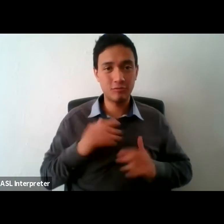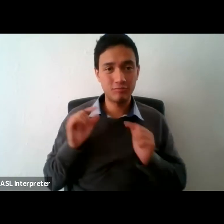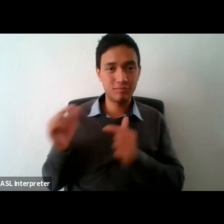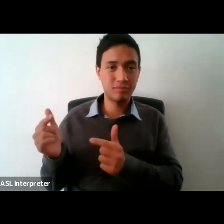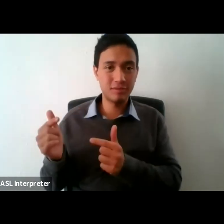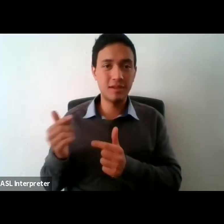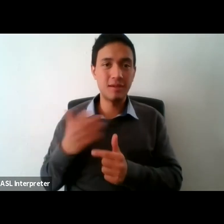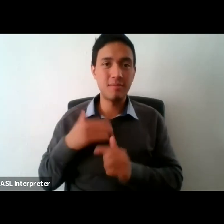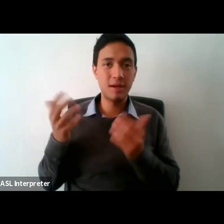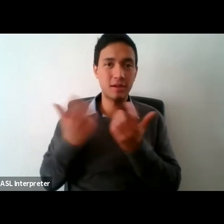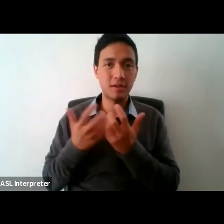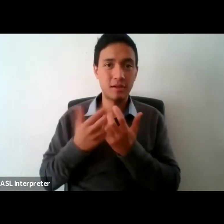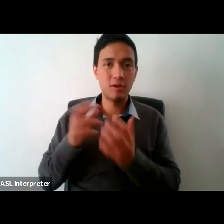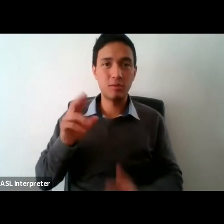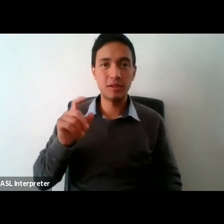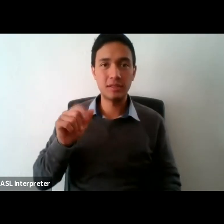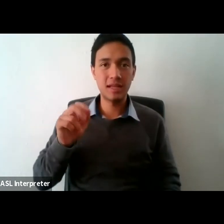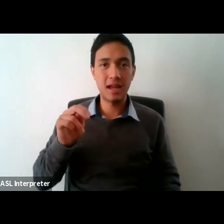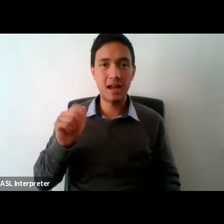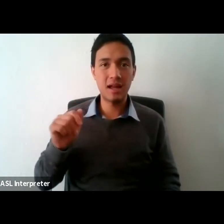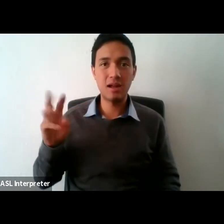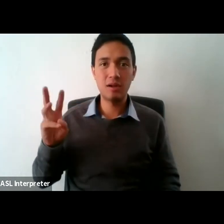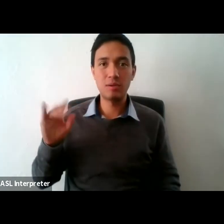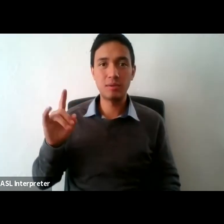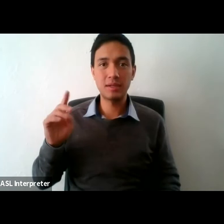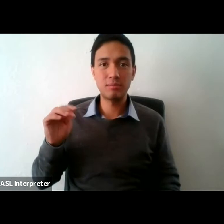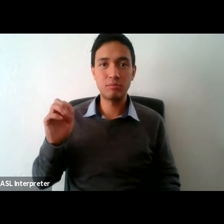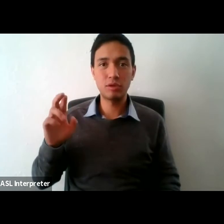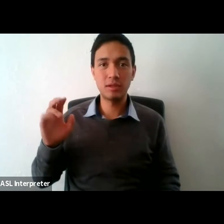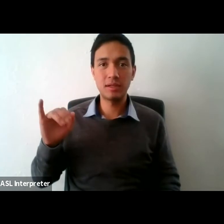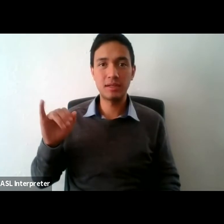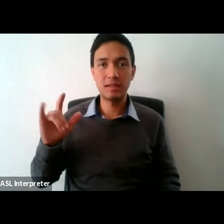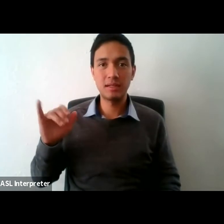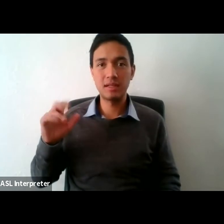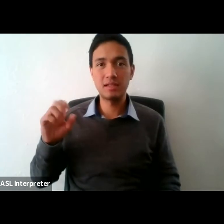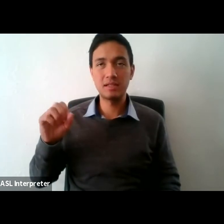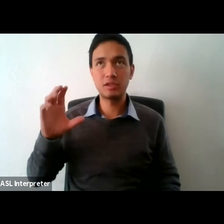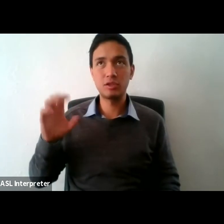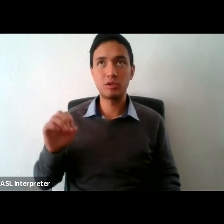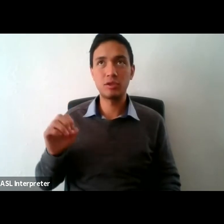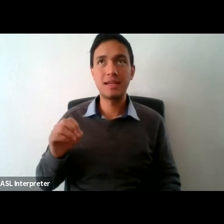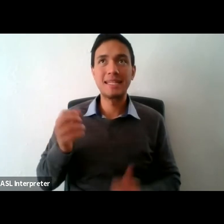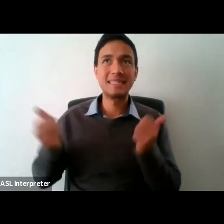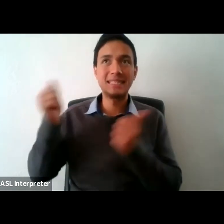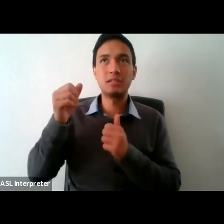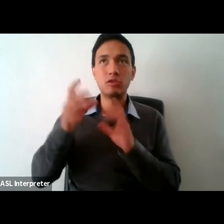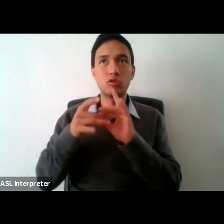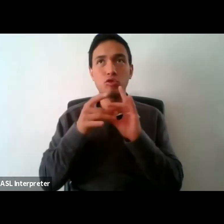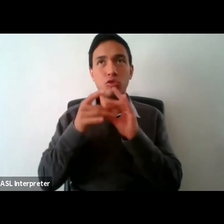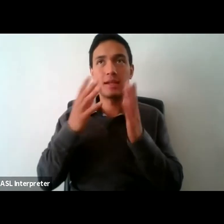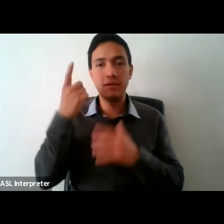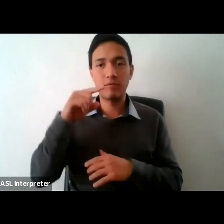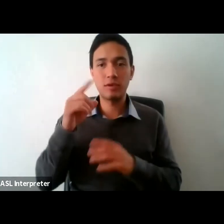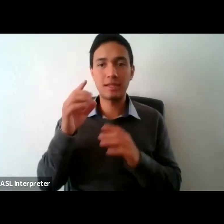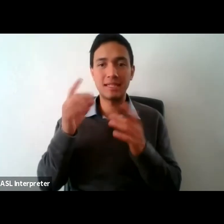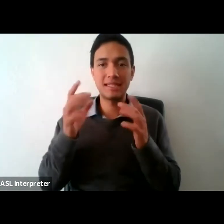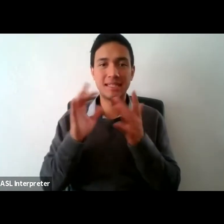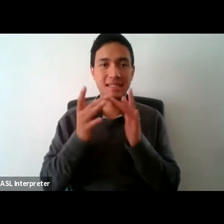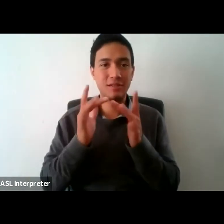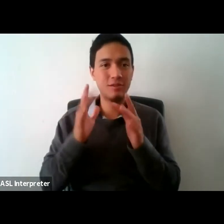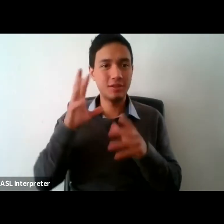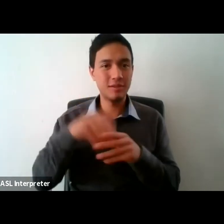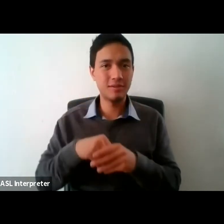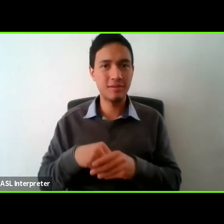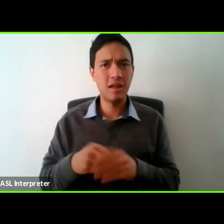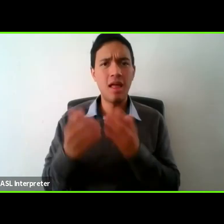Roxana Widmer-Eliescu, Senior Coordinator for Digital Inclusion. Roxana, you have the floor. Thank you very much,